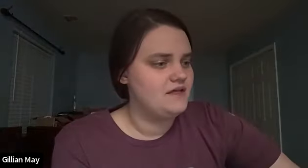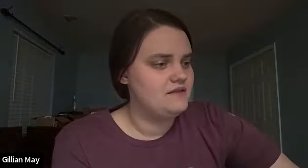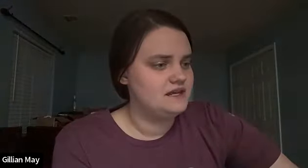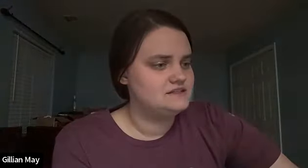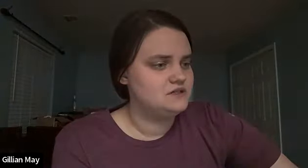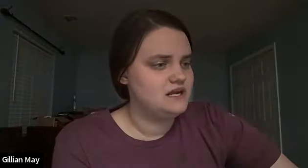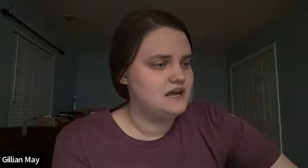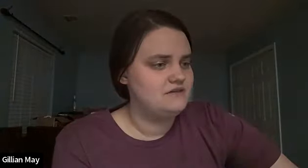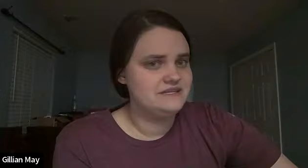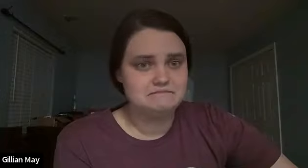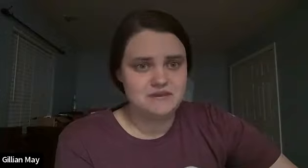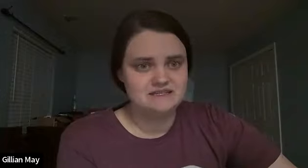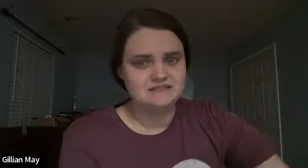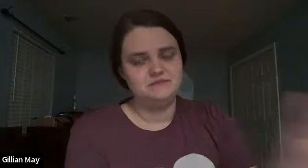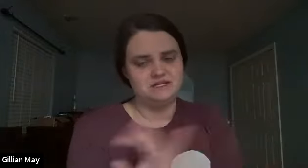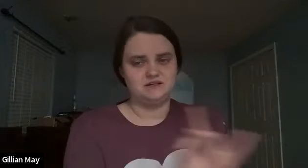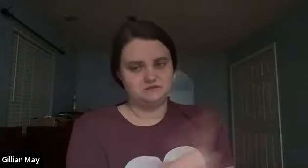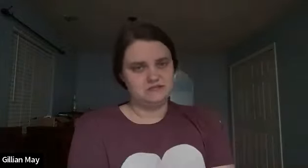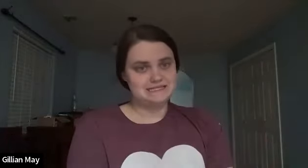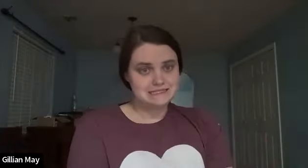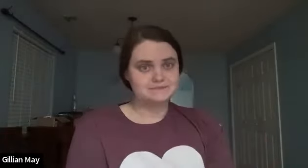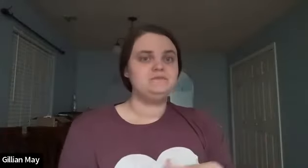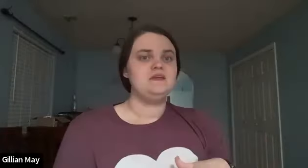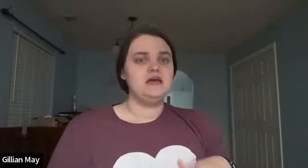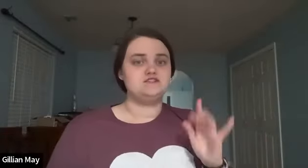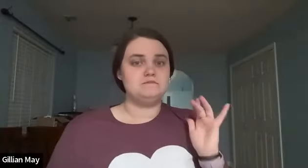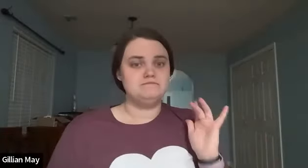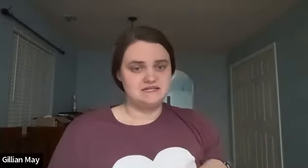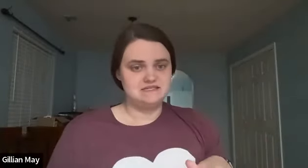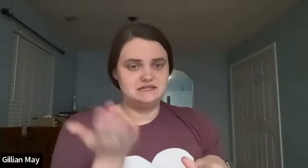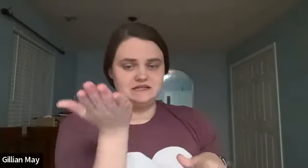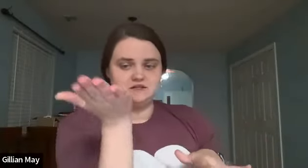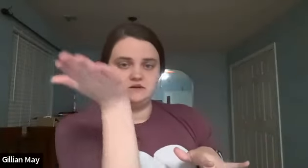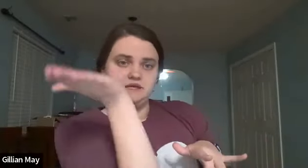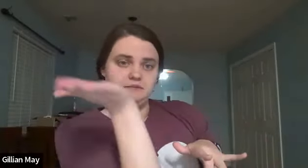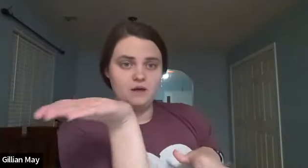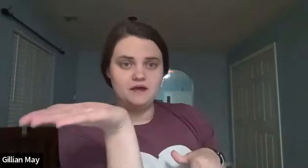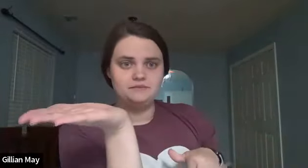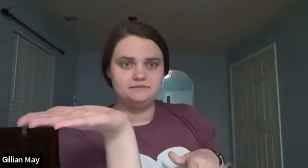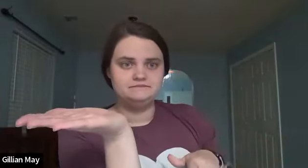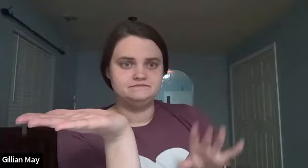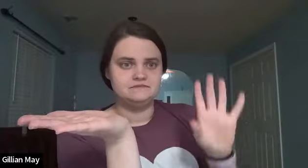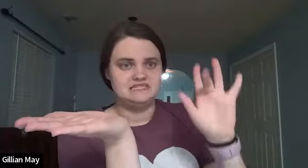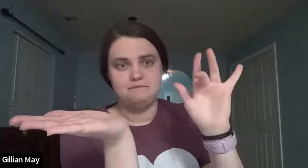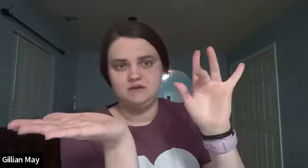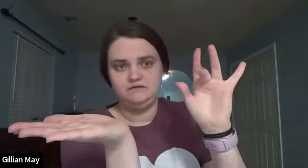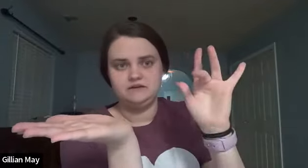The next one I have is medicine because it goes with being sick. And so medicine is going to be palm up. It's that middle finger